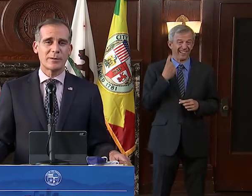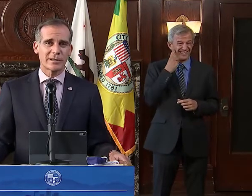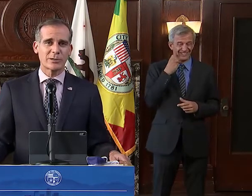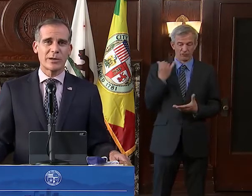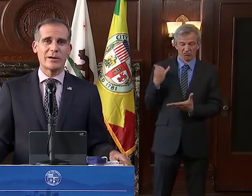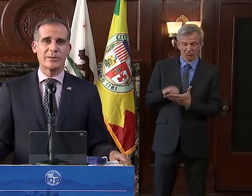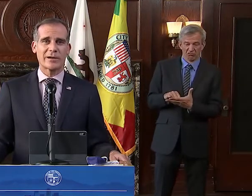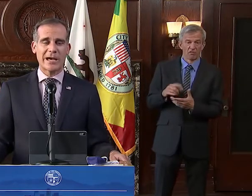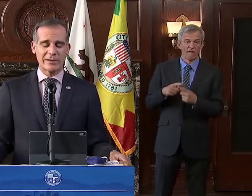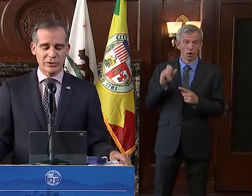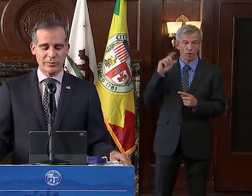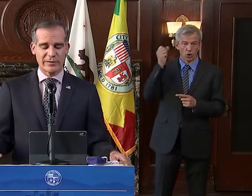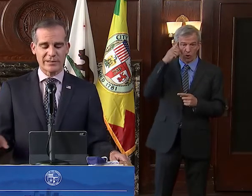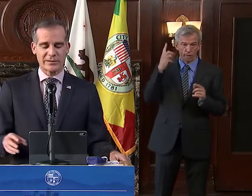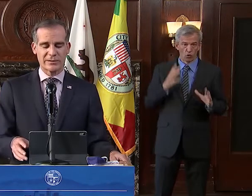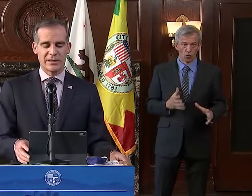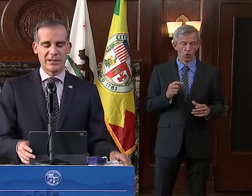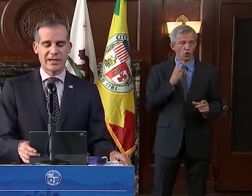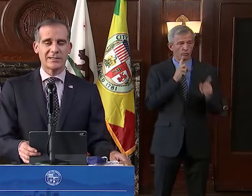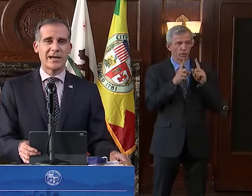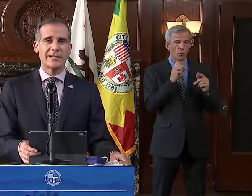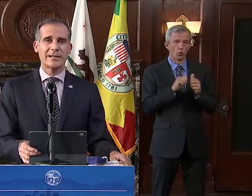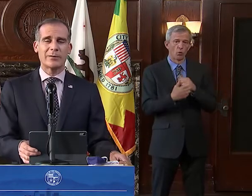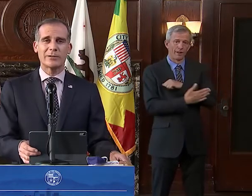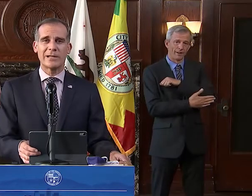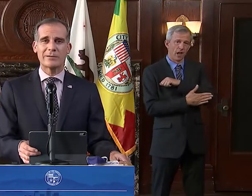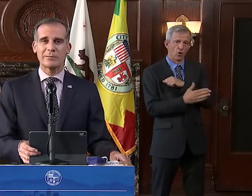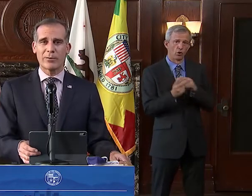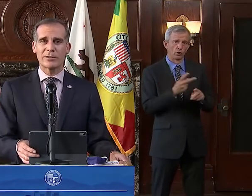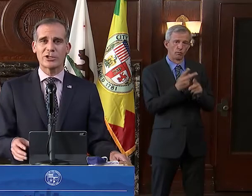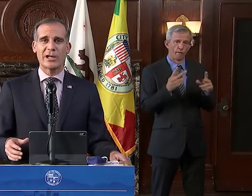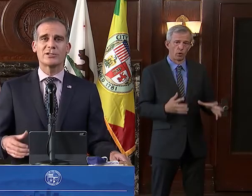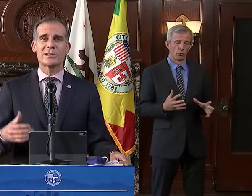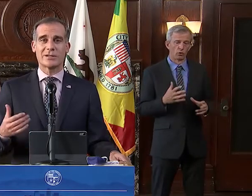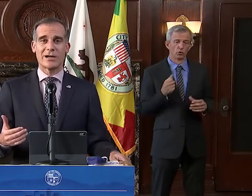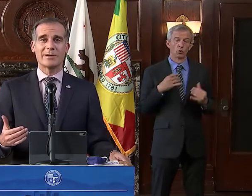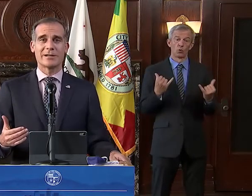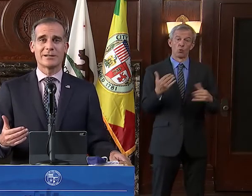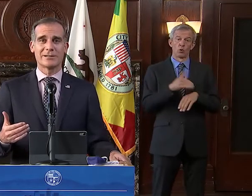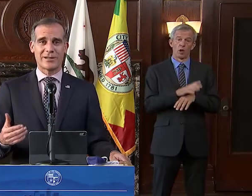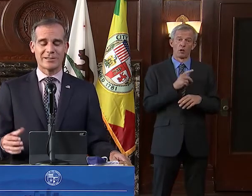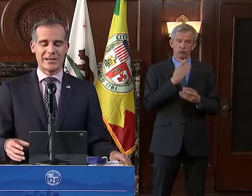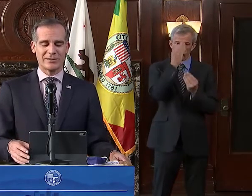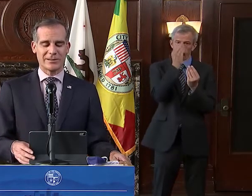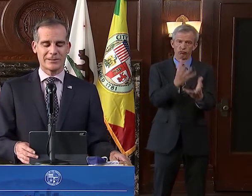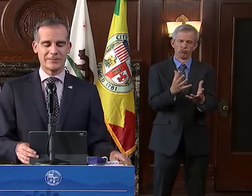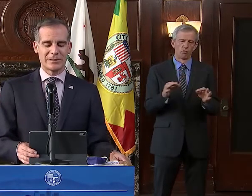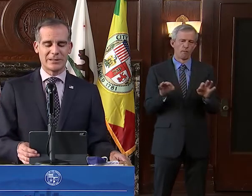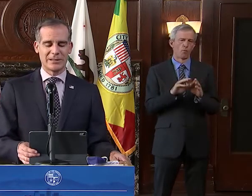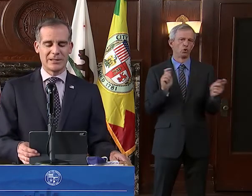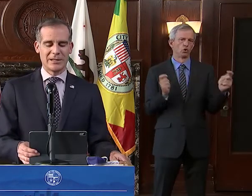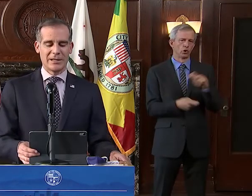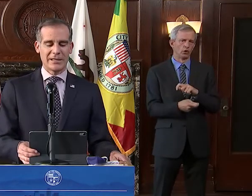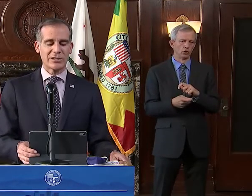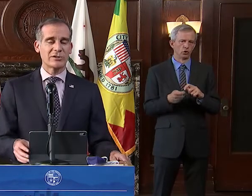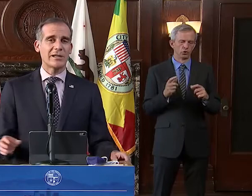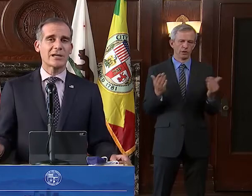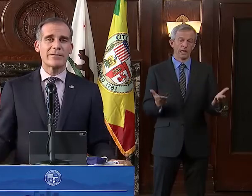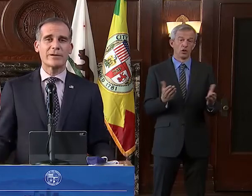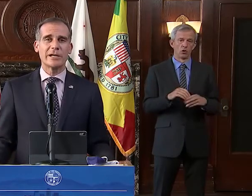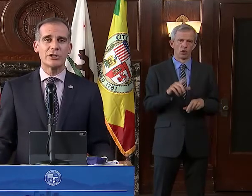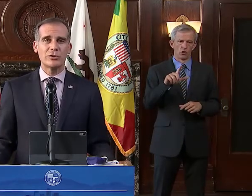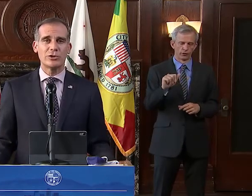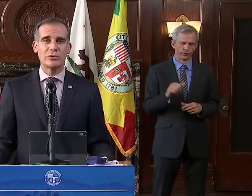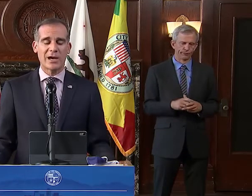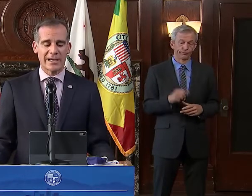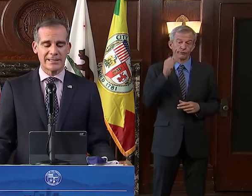I've spoken as well with our county supervisors. And tonight, I want to announce important changes that are coming to Los Angeles. Yesterday, the